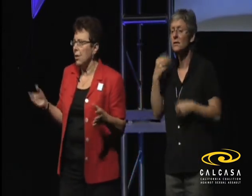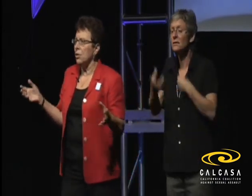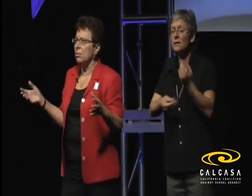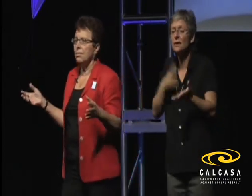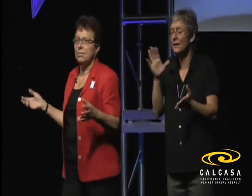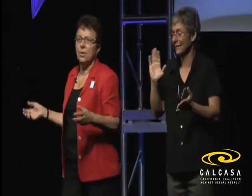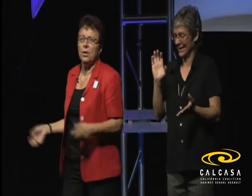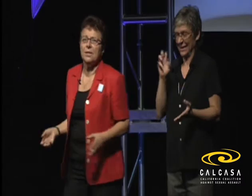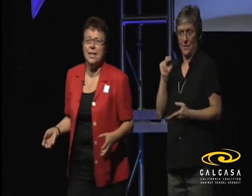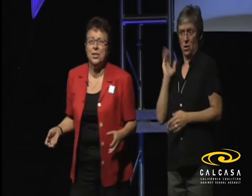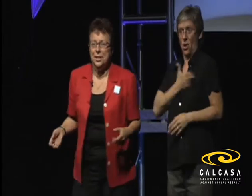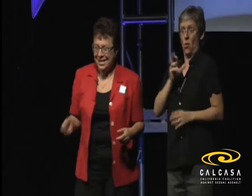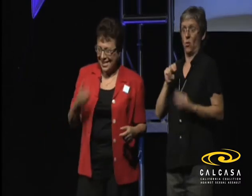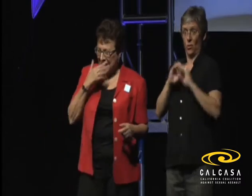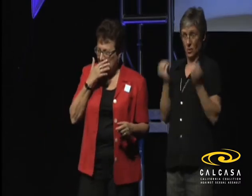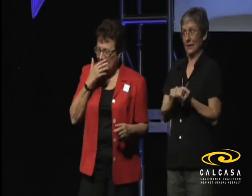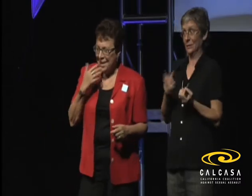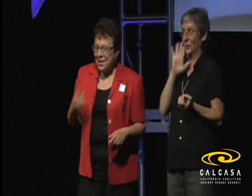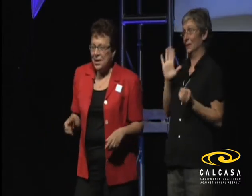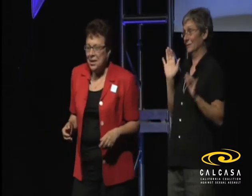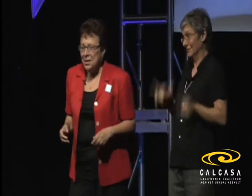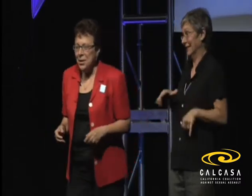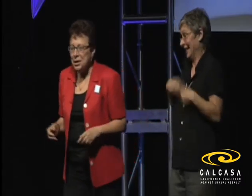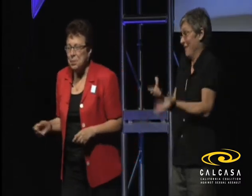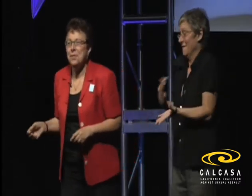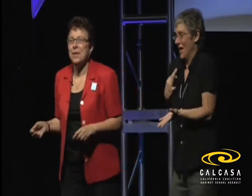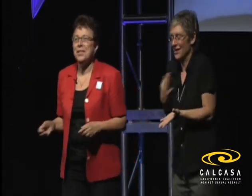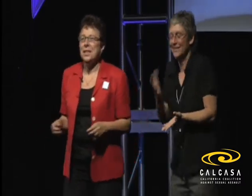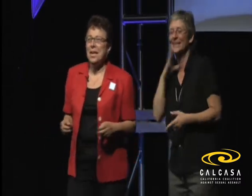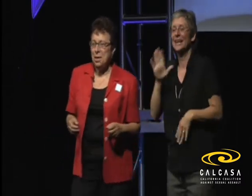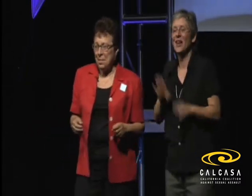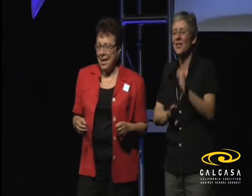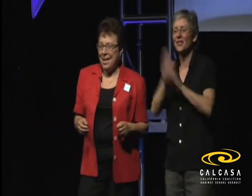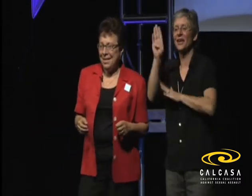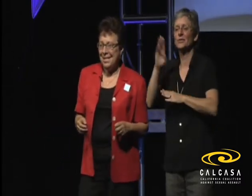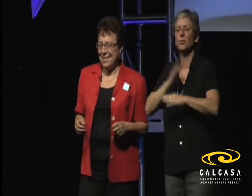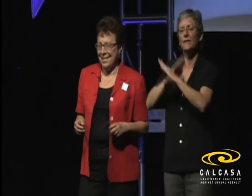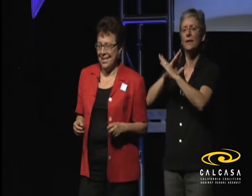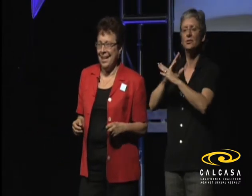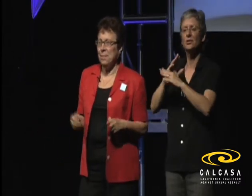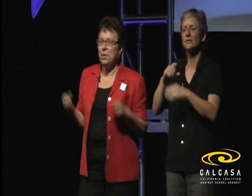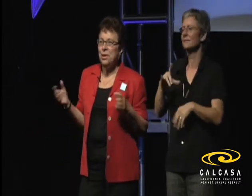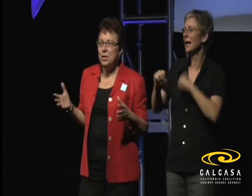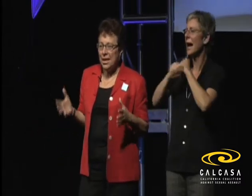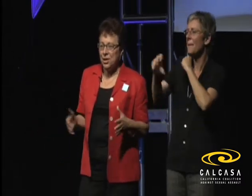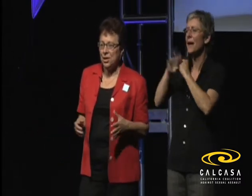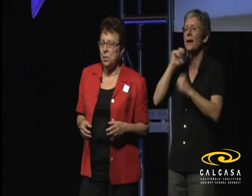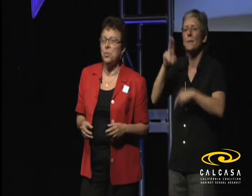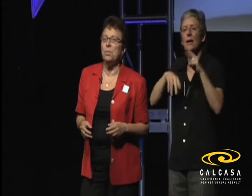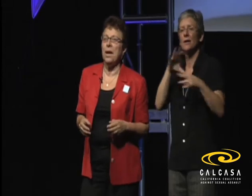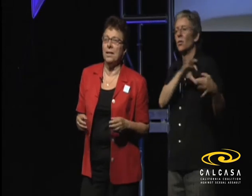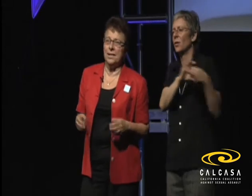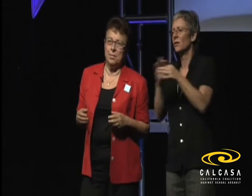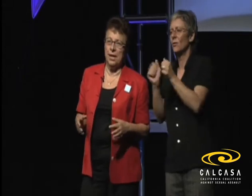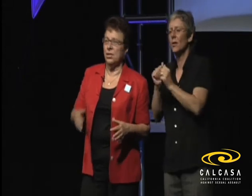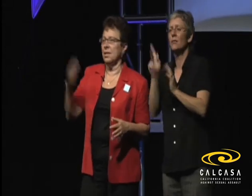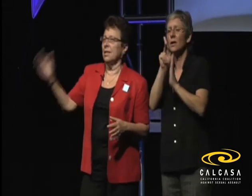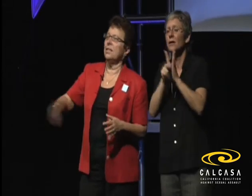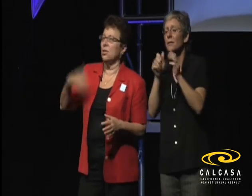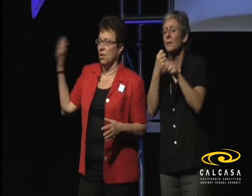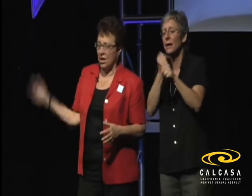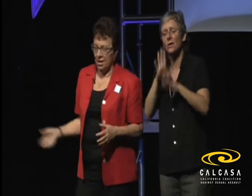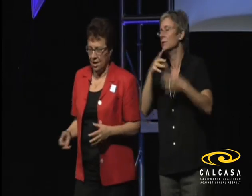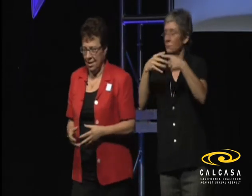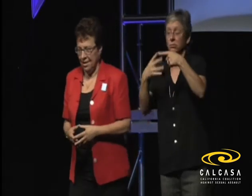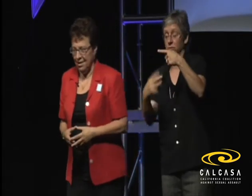even at our own organizations, launching prevention campaigns, and building relationship with policymakers, and the